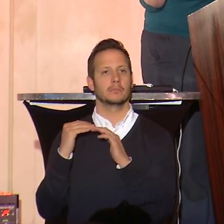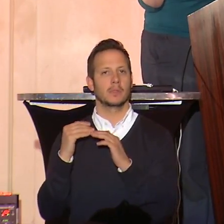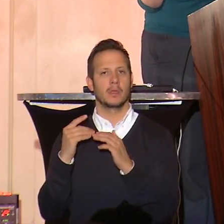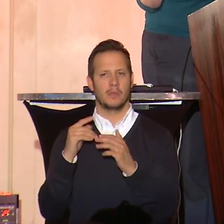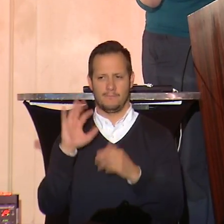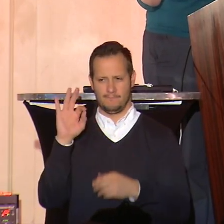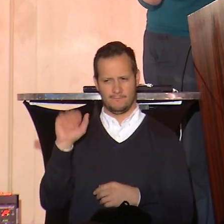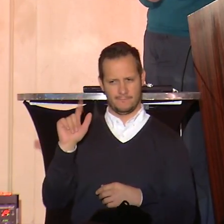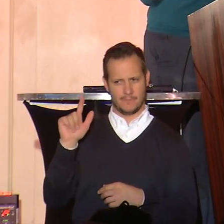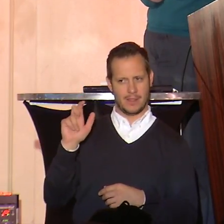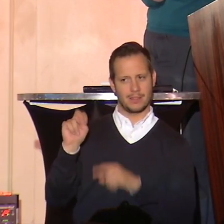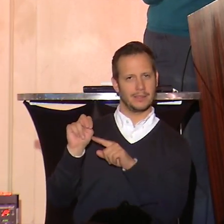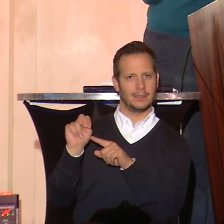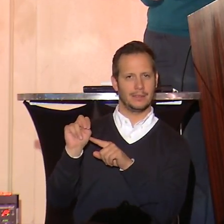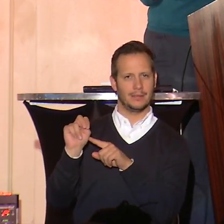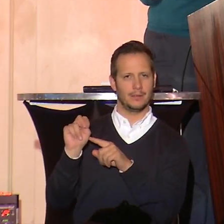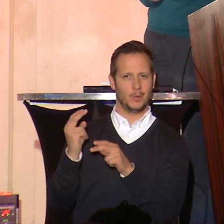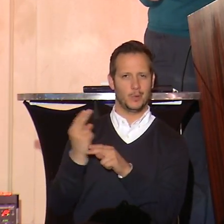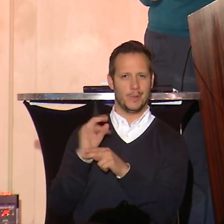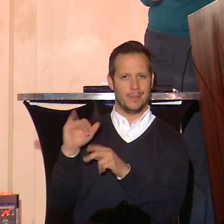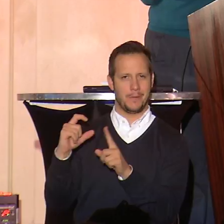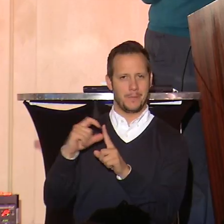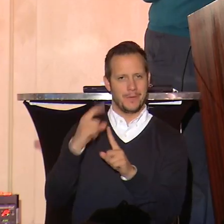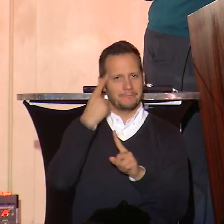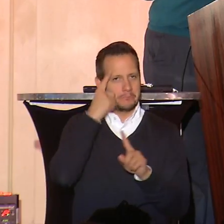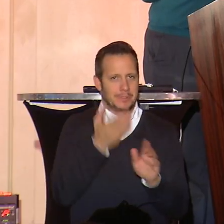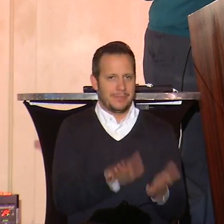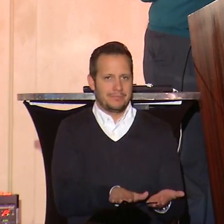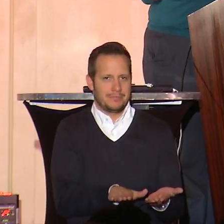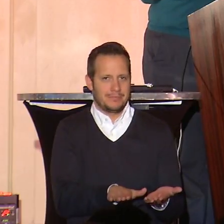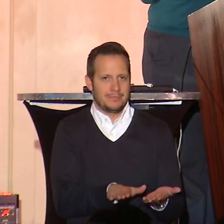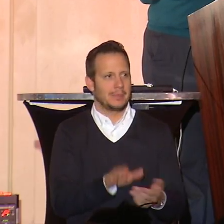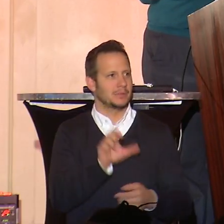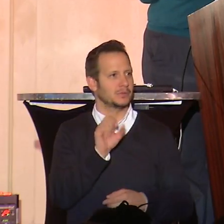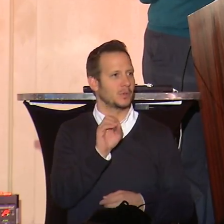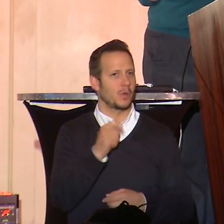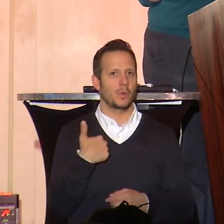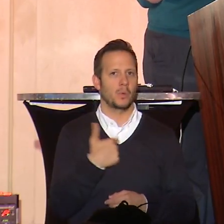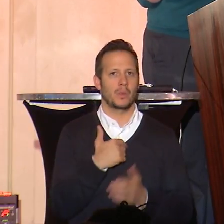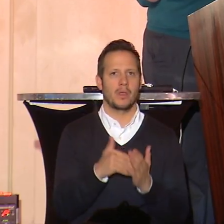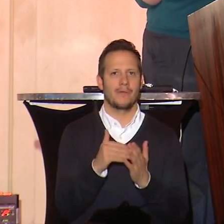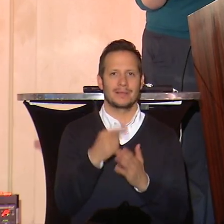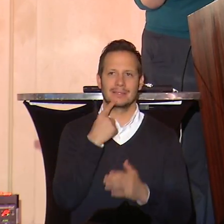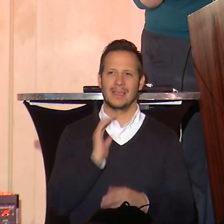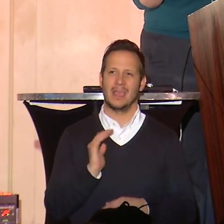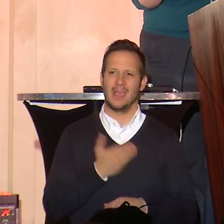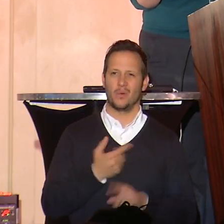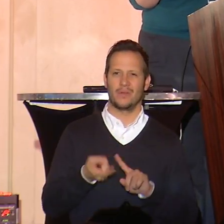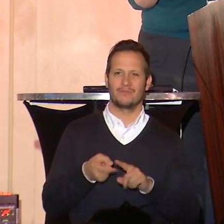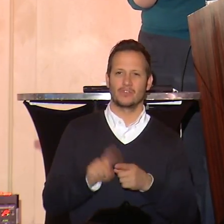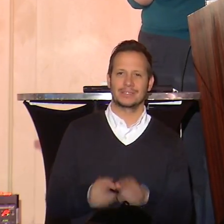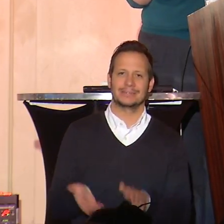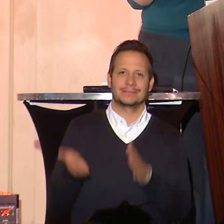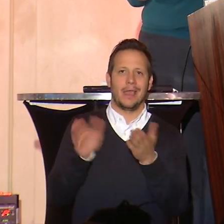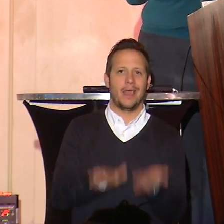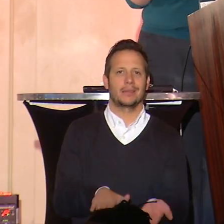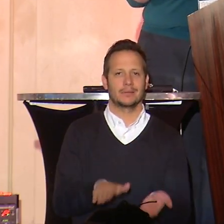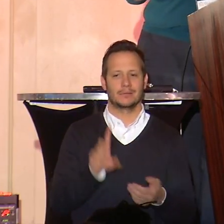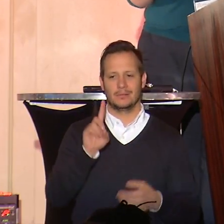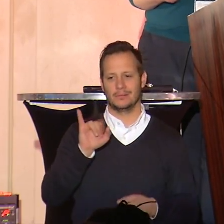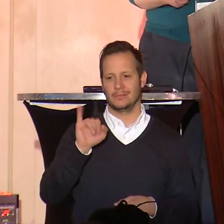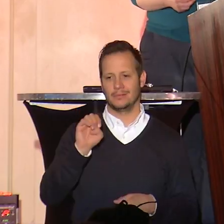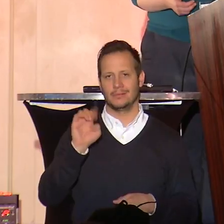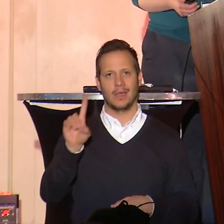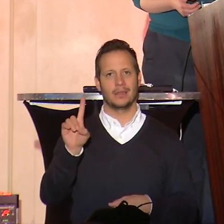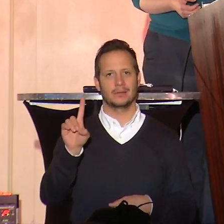our culture. And I pointed out just to say how hard it is to say that our friends died, right? That to